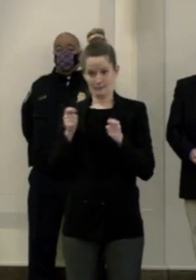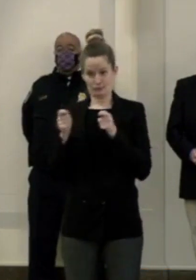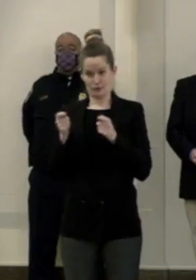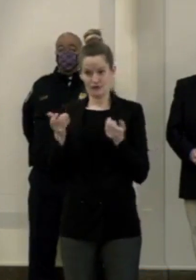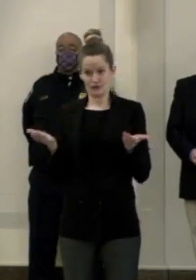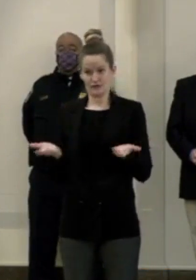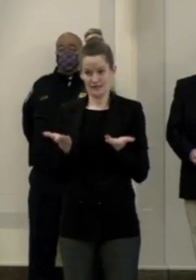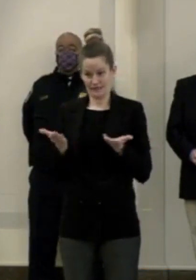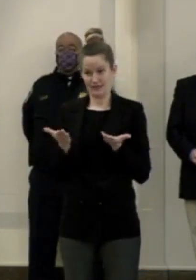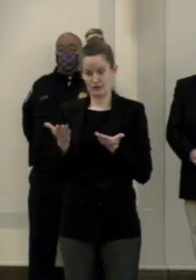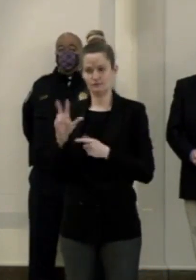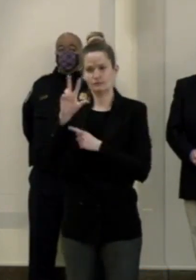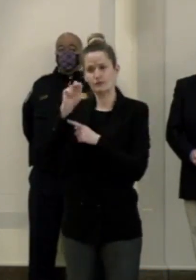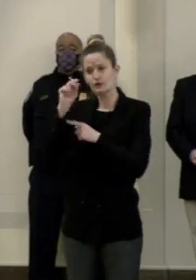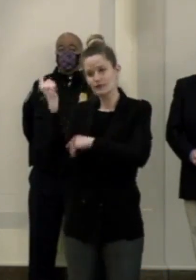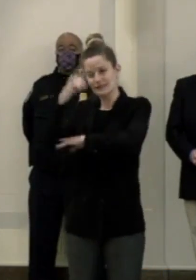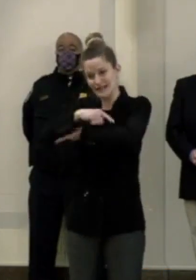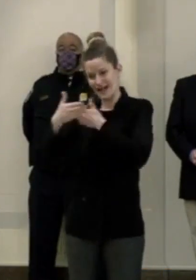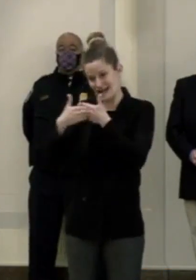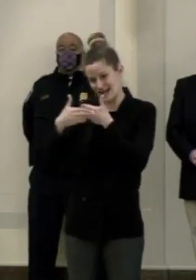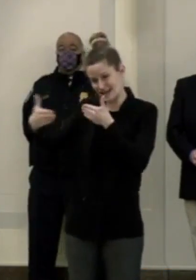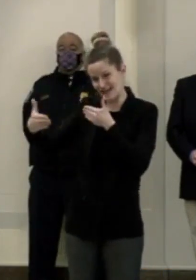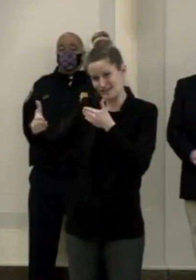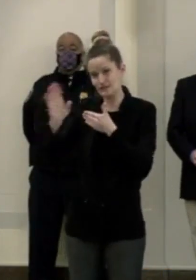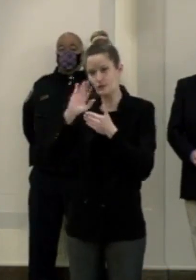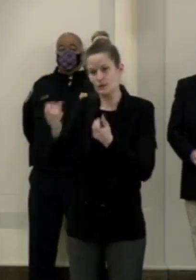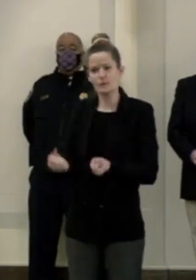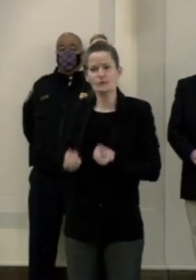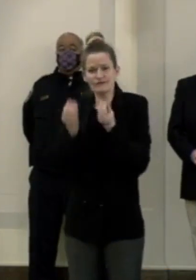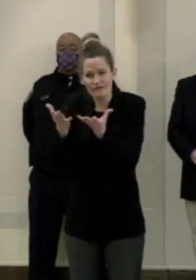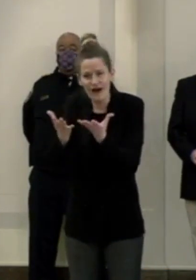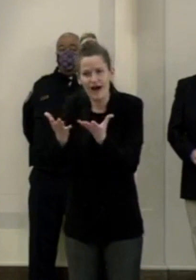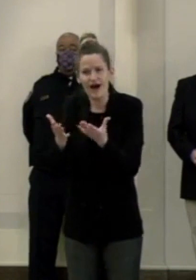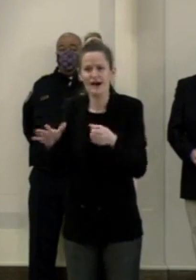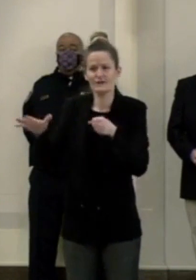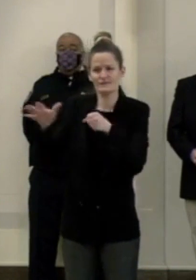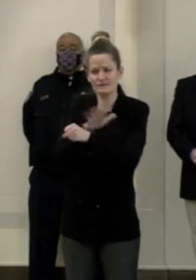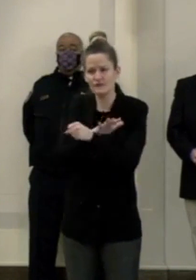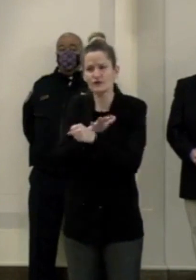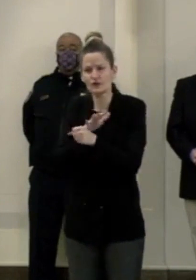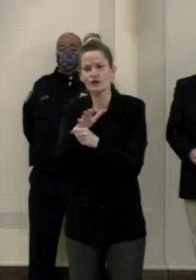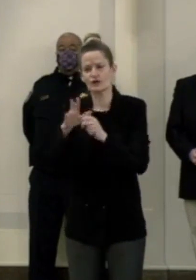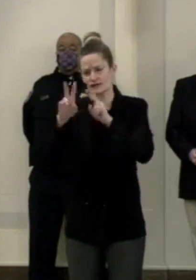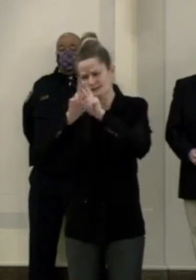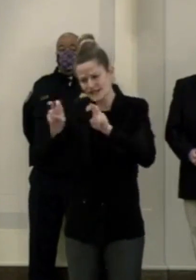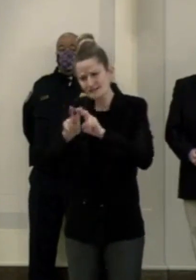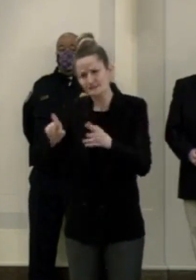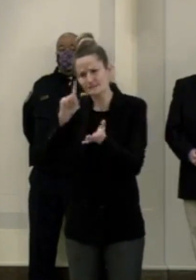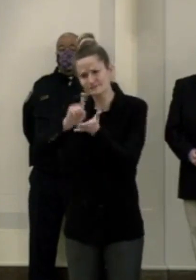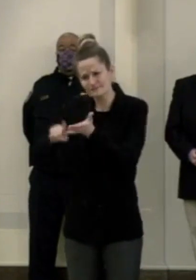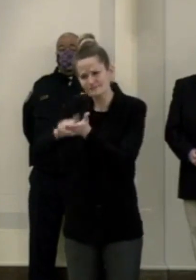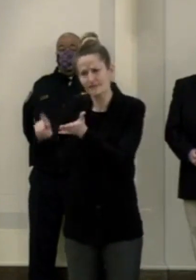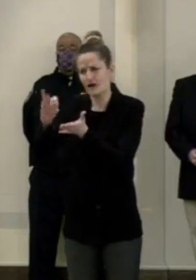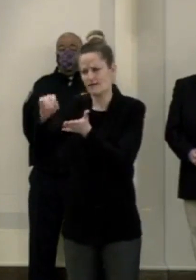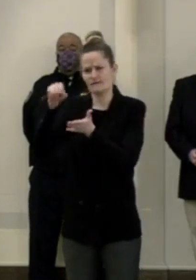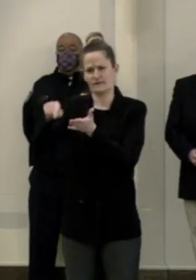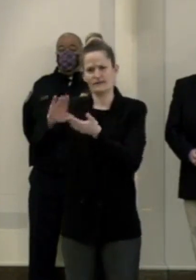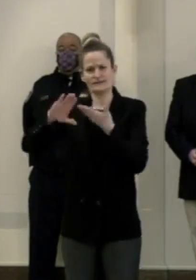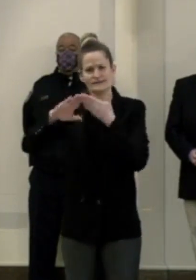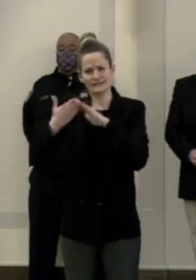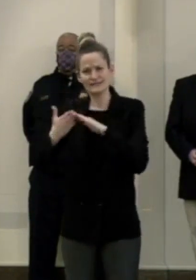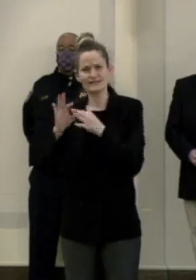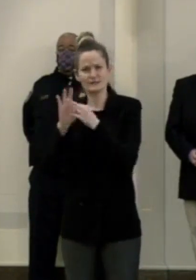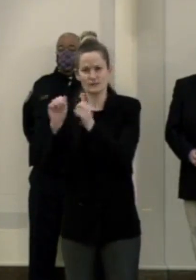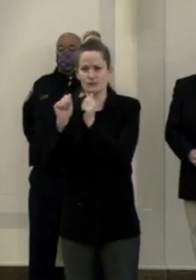provide a full accounting of every effort that city departments and agencies are already engaged in to reduce the number of